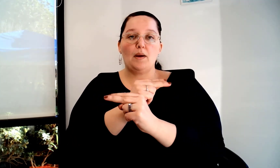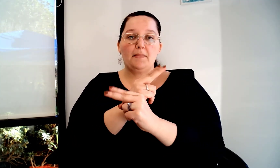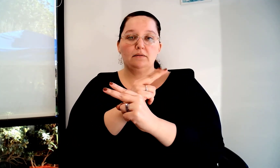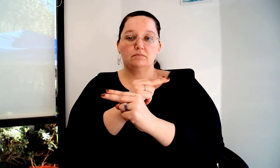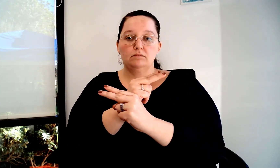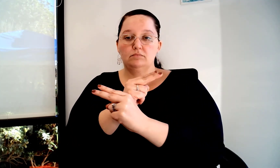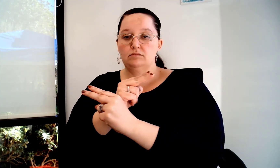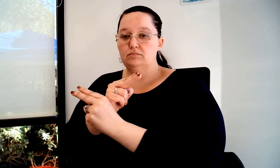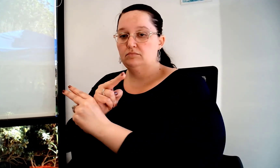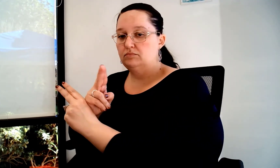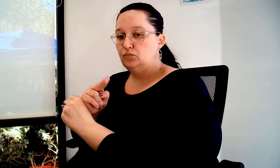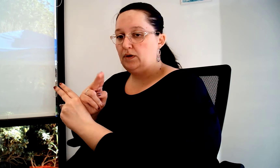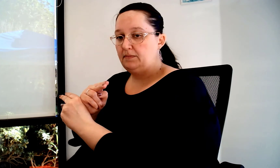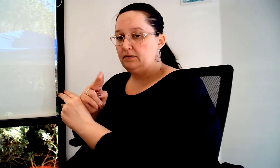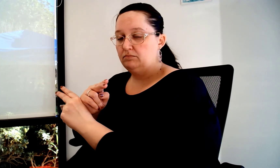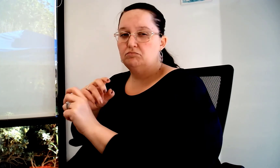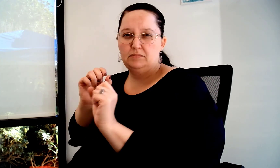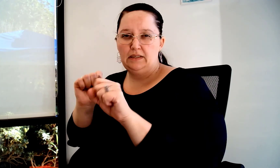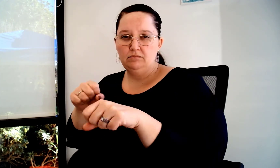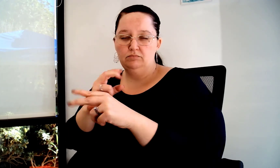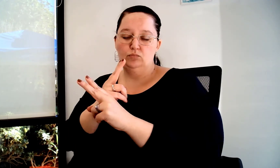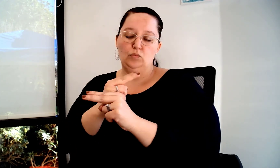You can also sign rabbit this way.